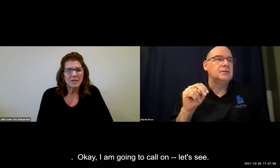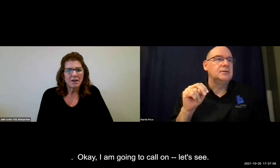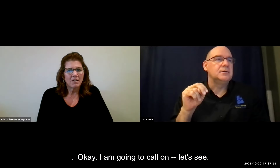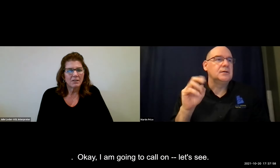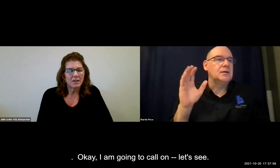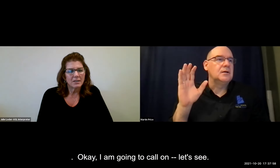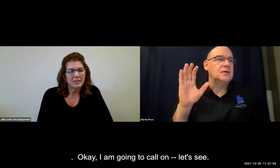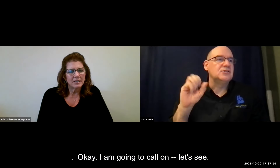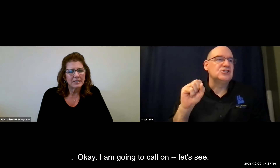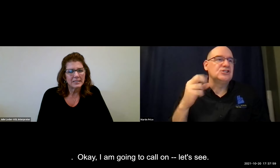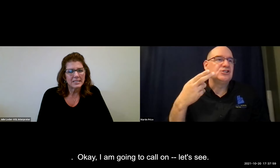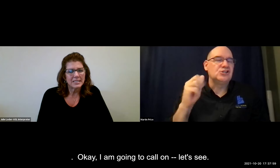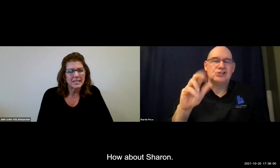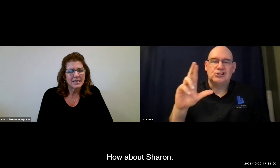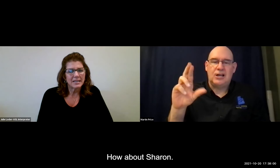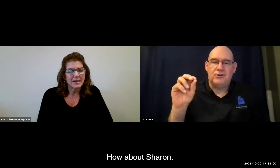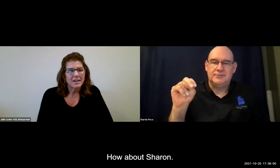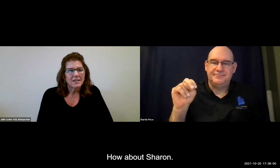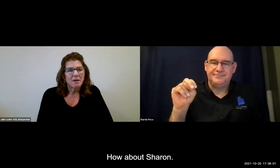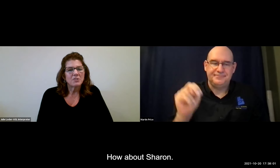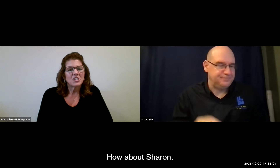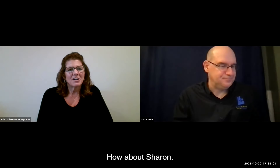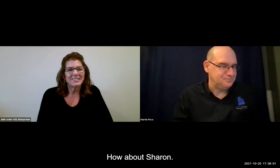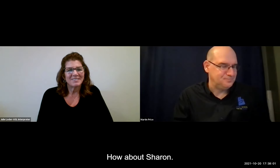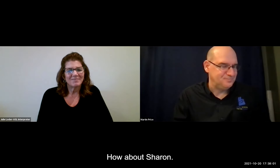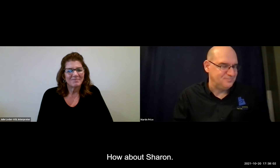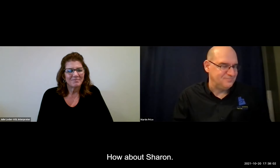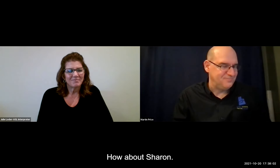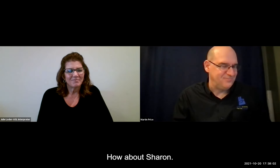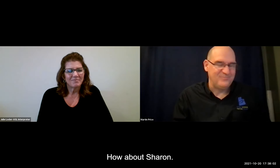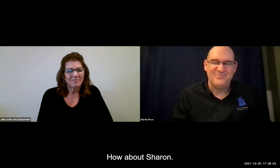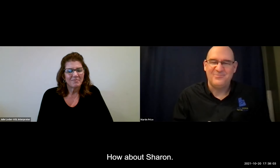Okay, I'm going to call on, let's see. How about Sharon?